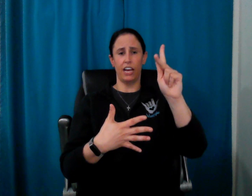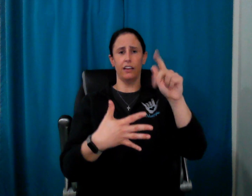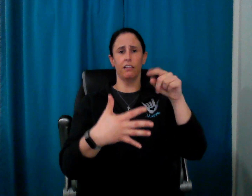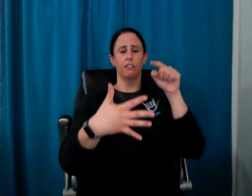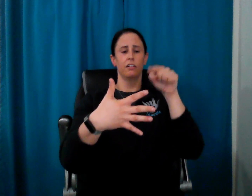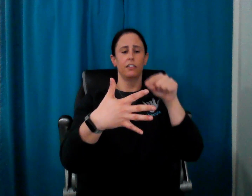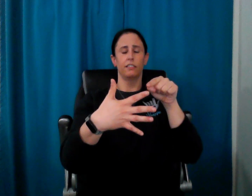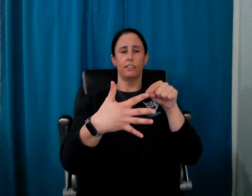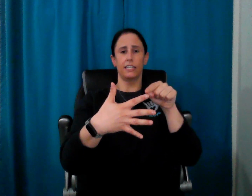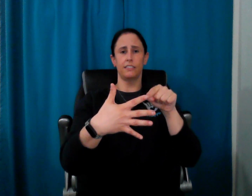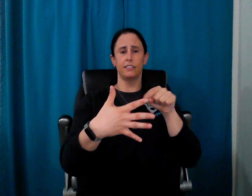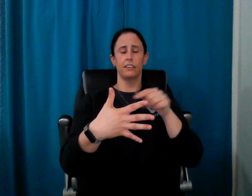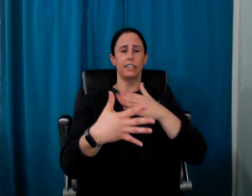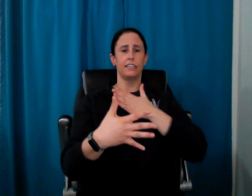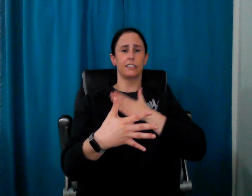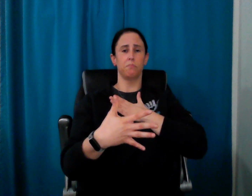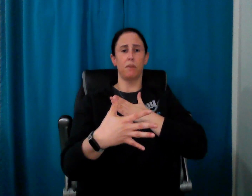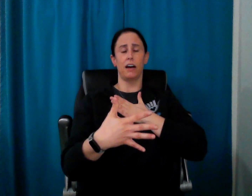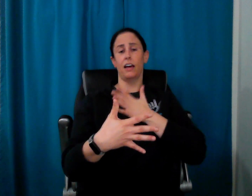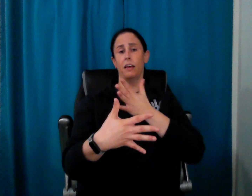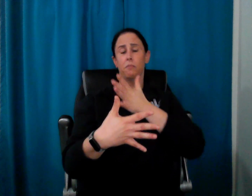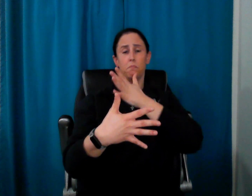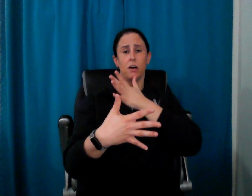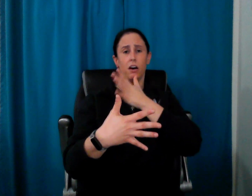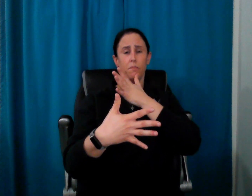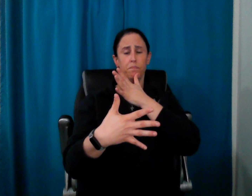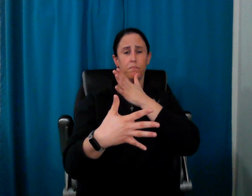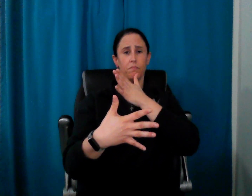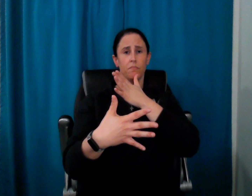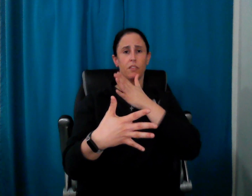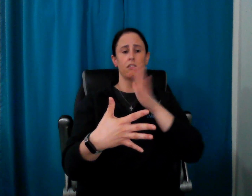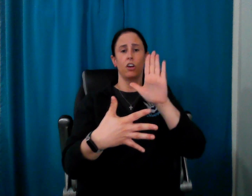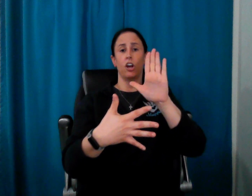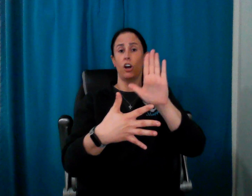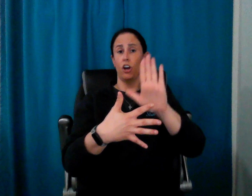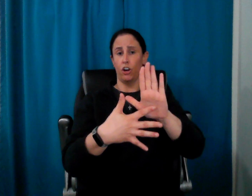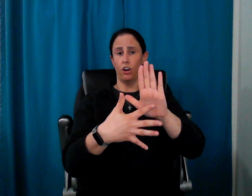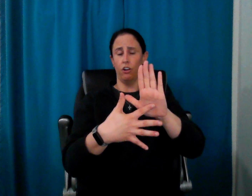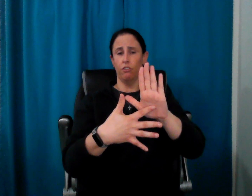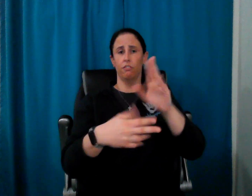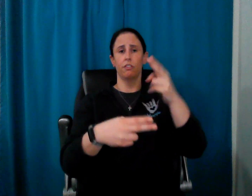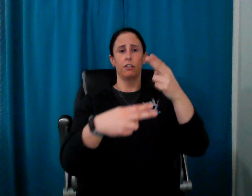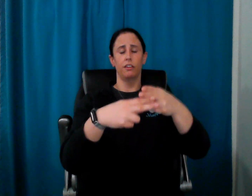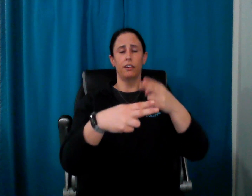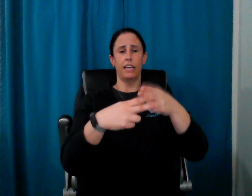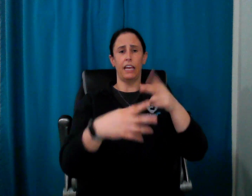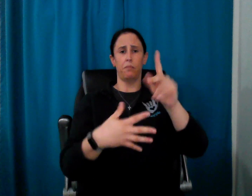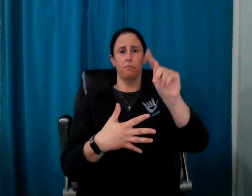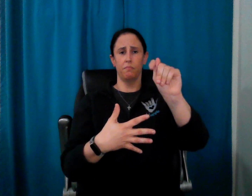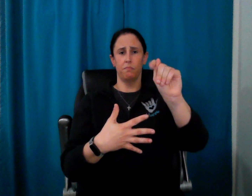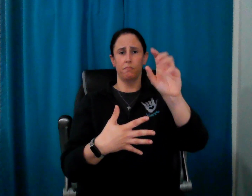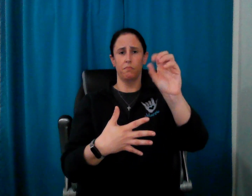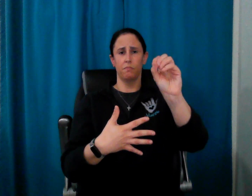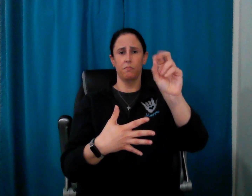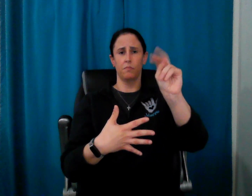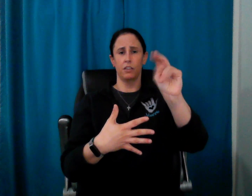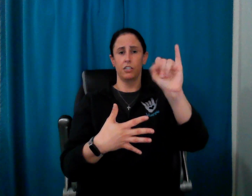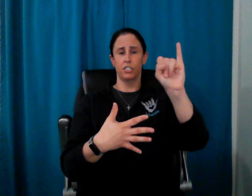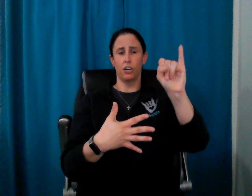Jack. This is my mom, her name,